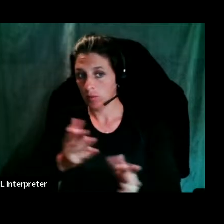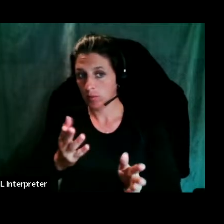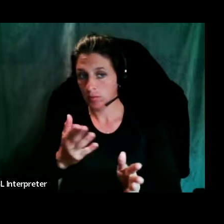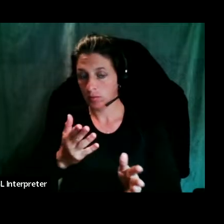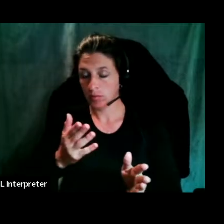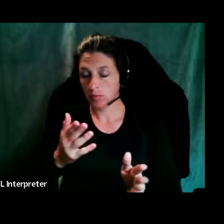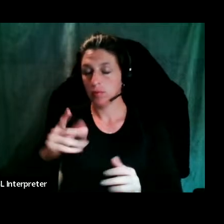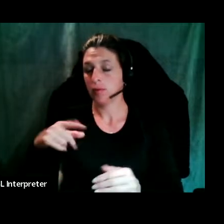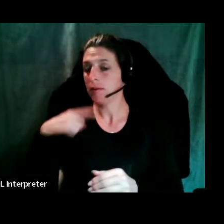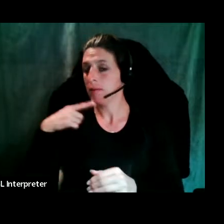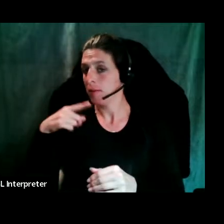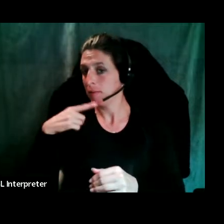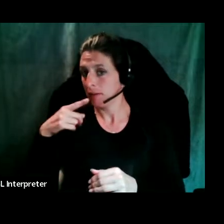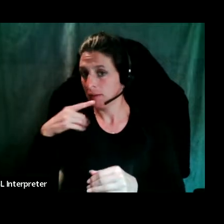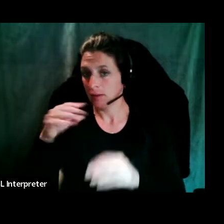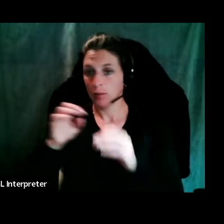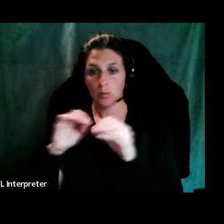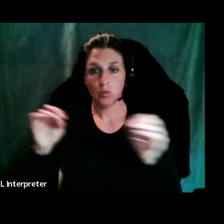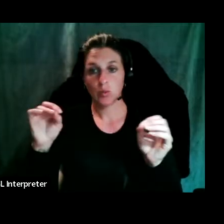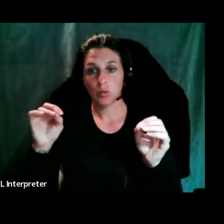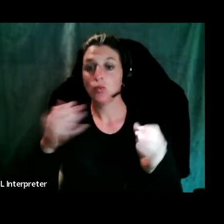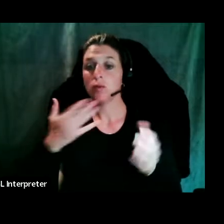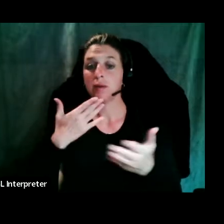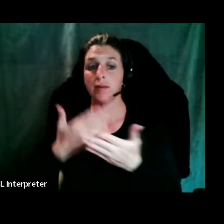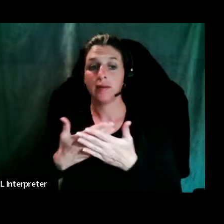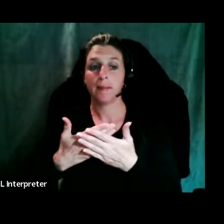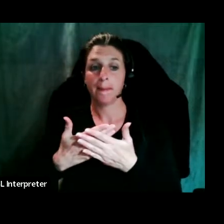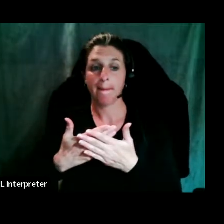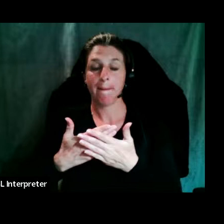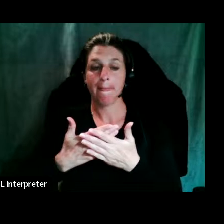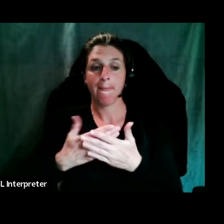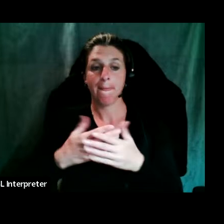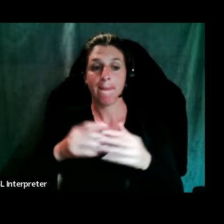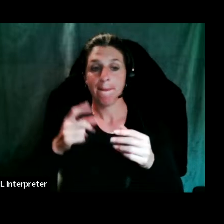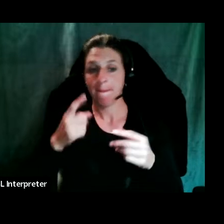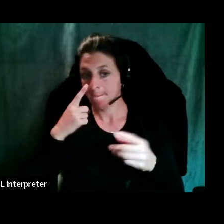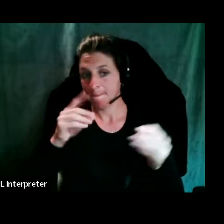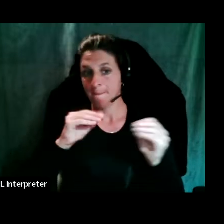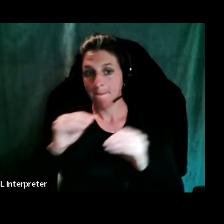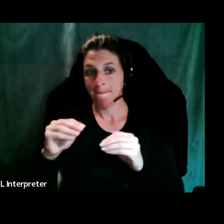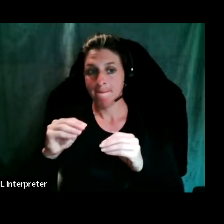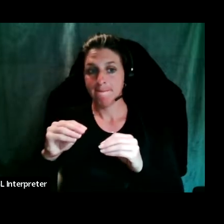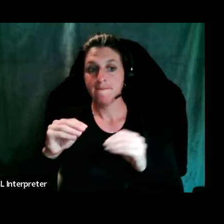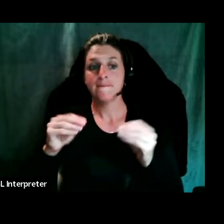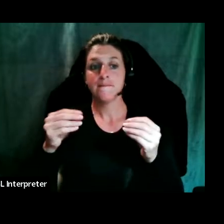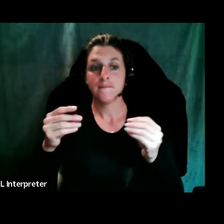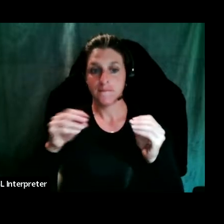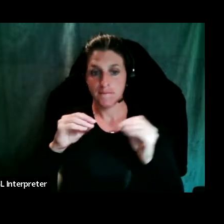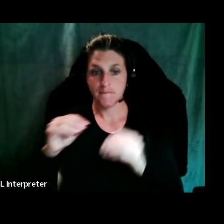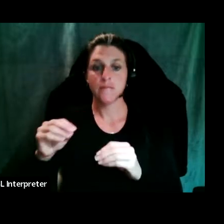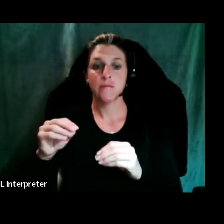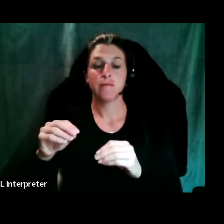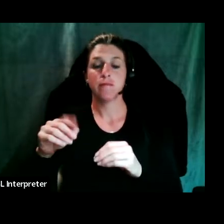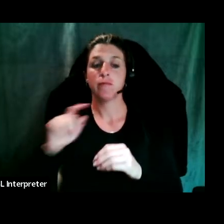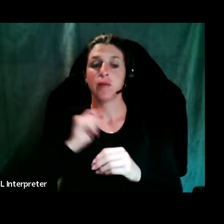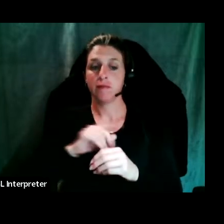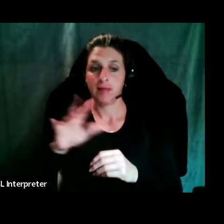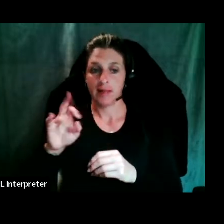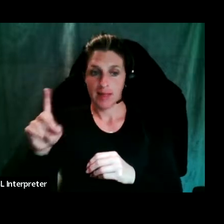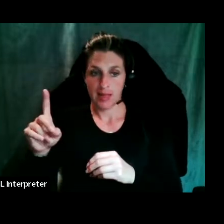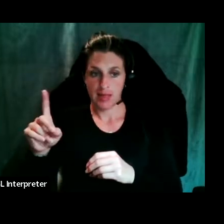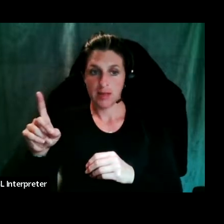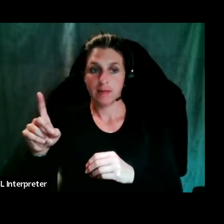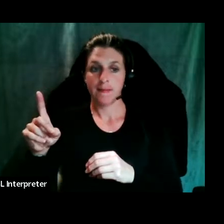Comments from the public? There are none. Thank you. Can I get a motion? So moved. Motion by trustee Land.